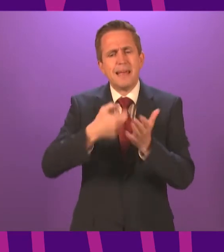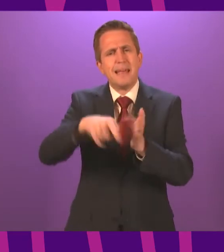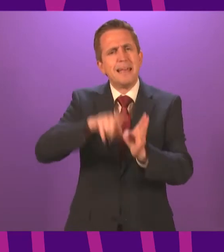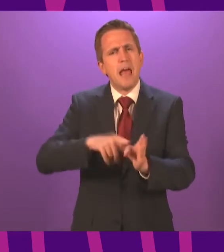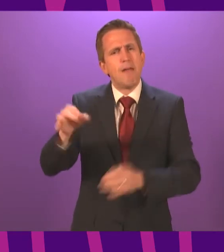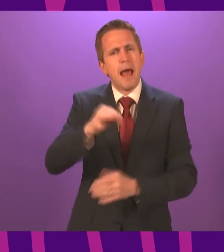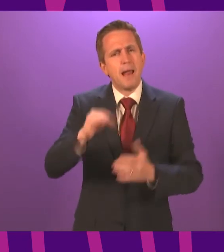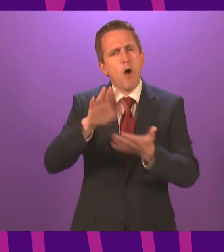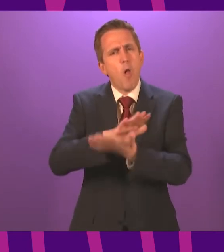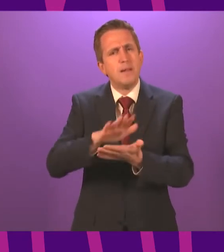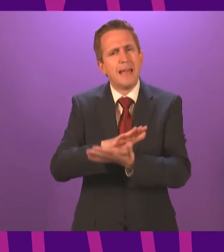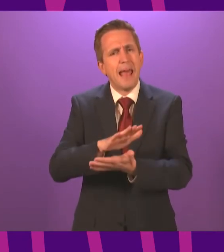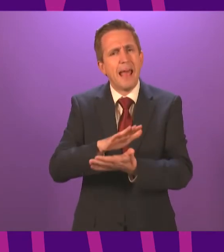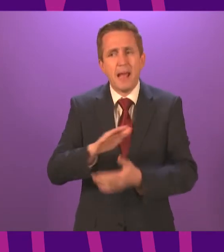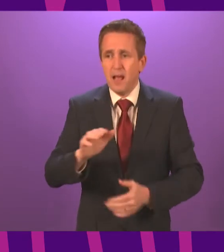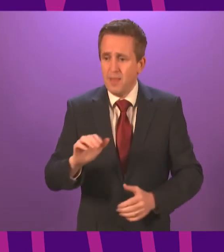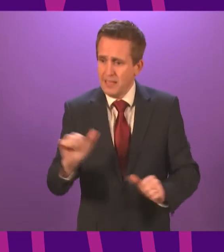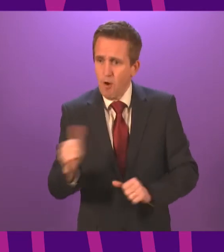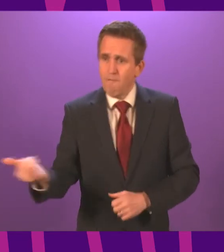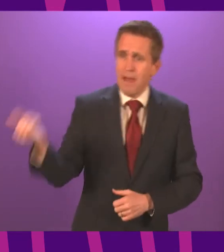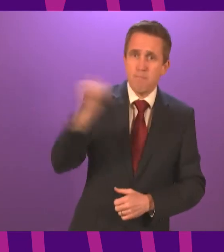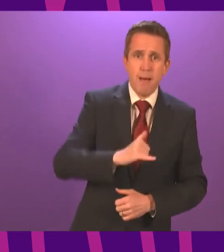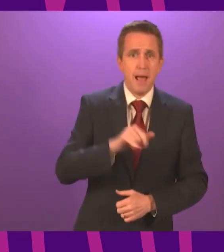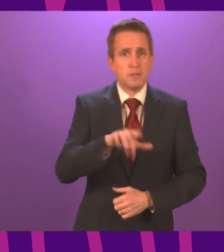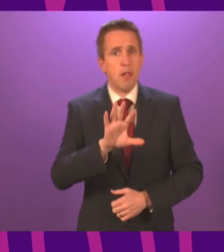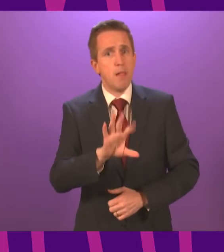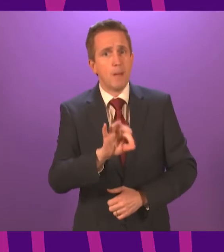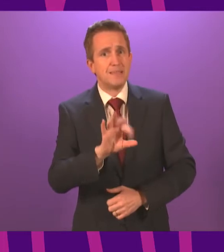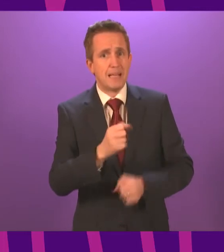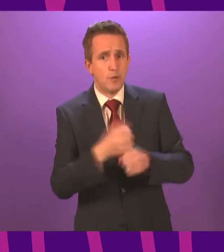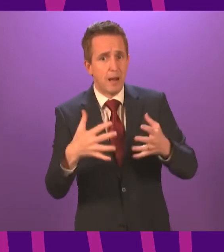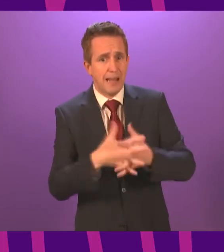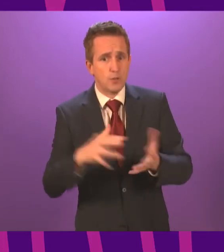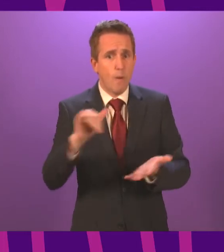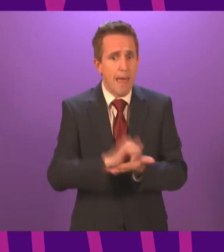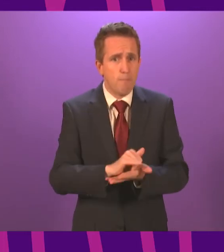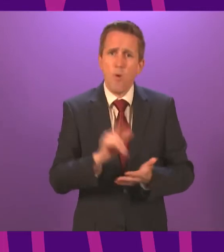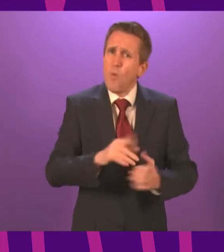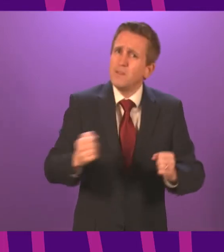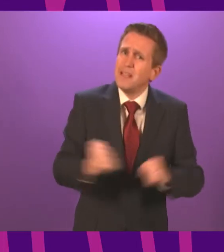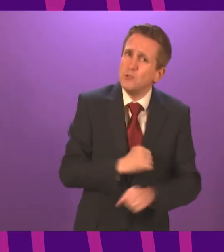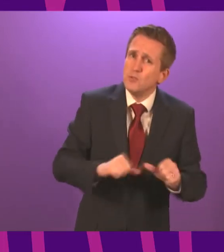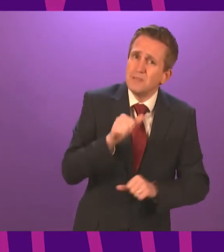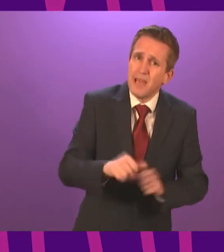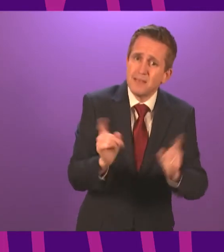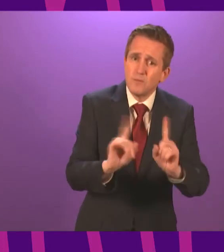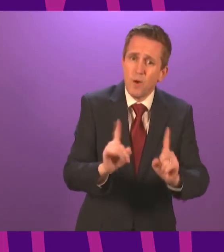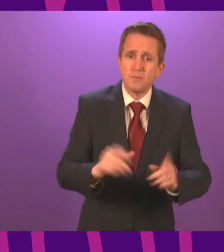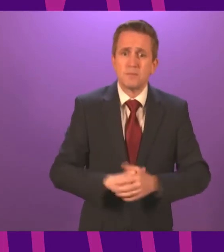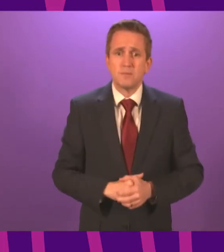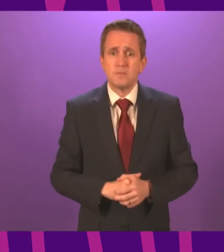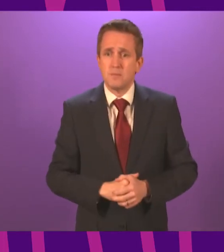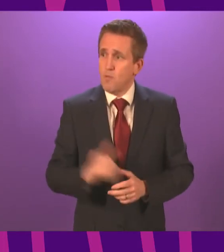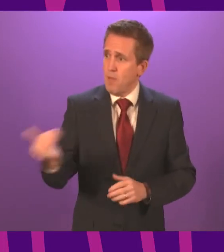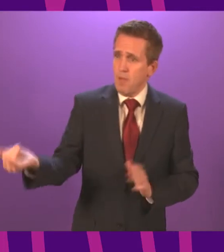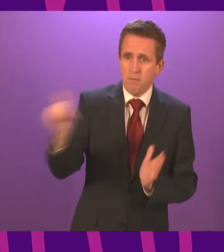there already and not due to return until Monday to Glasgow Airport, for example? What do they do then? Cabinet Secretary. Well, they'll need to come